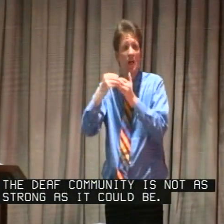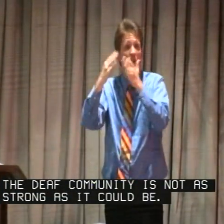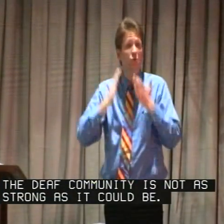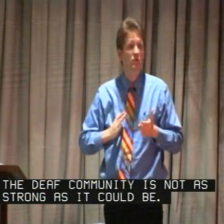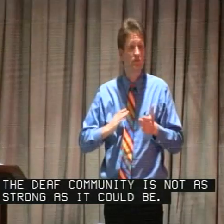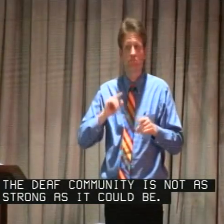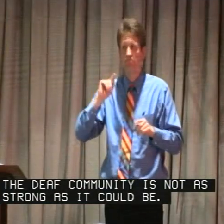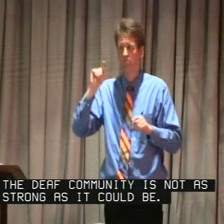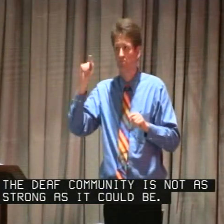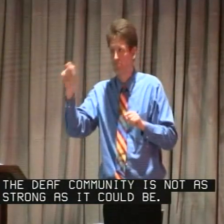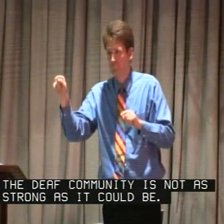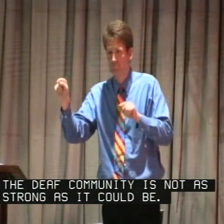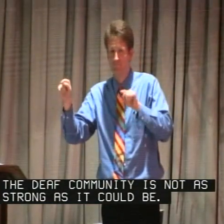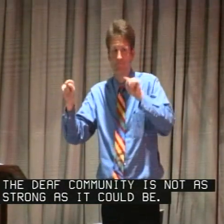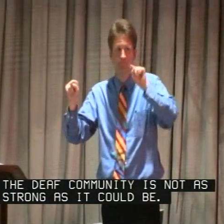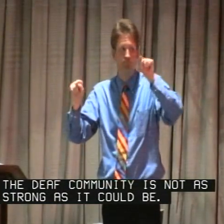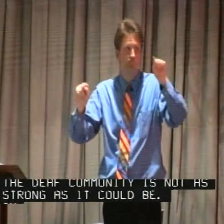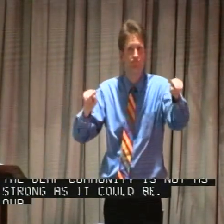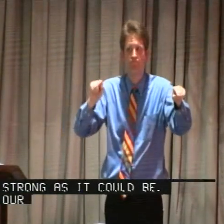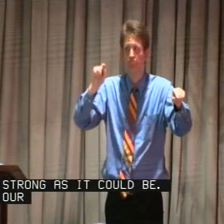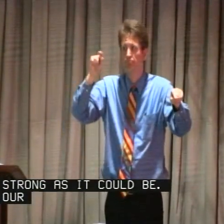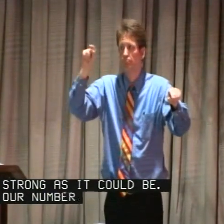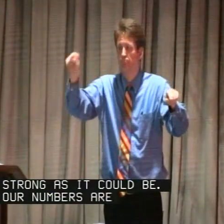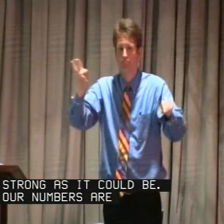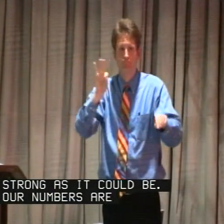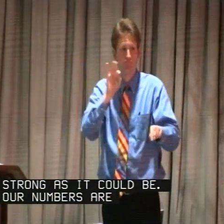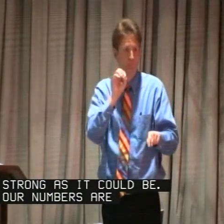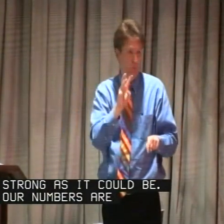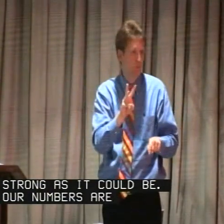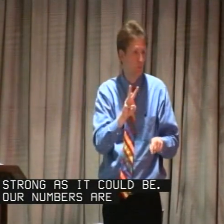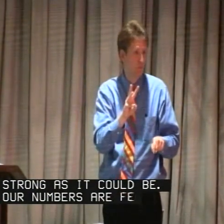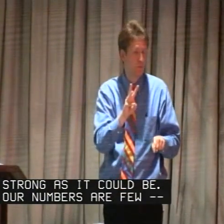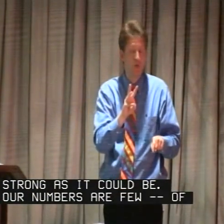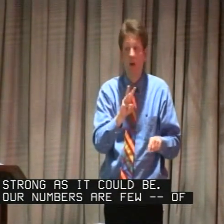Our numbers are few, of leaders are few and far between.